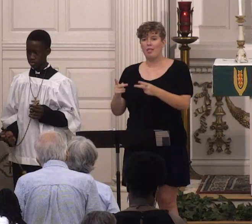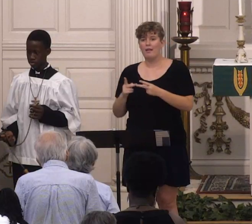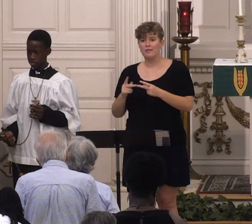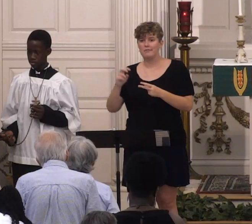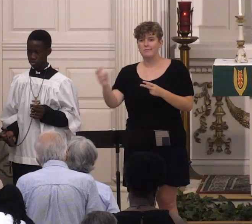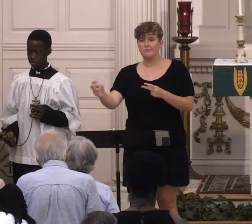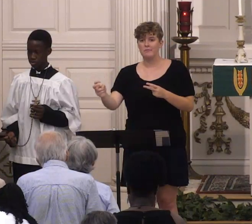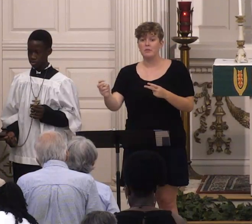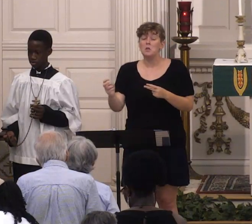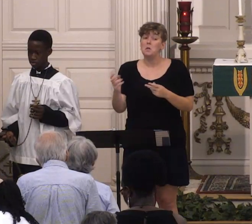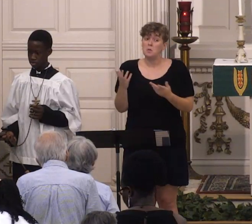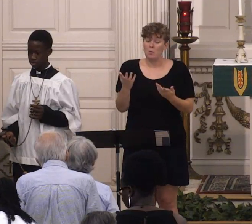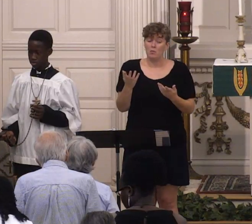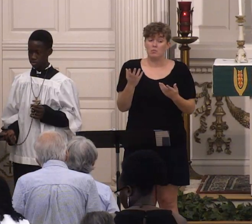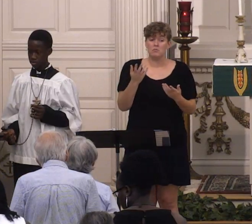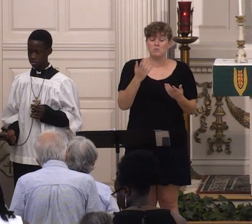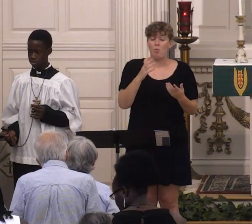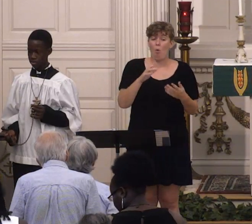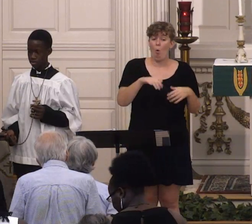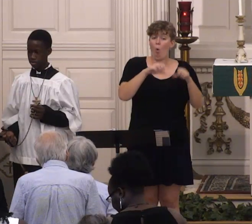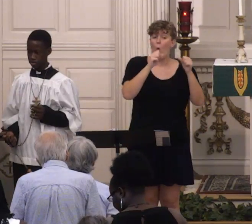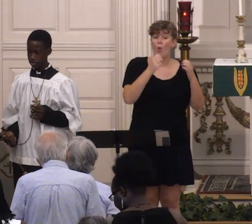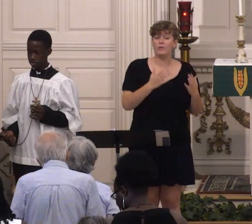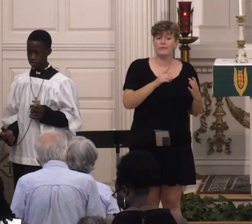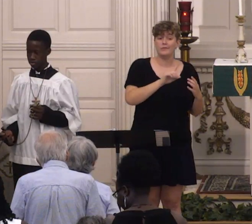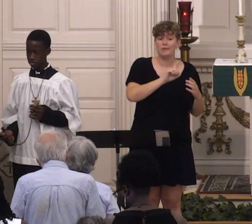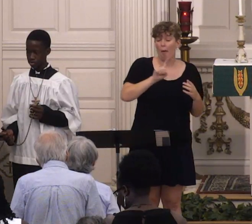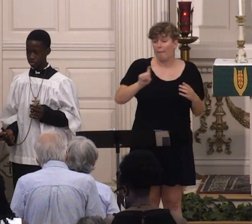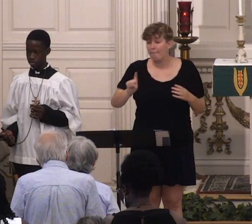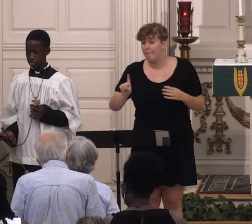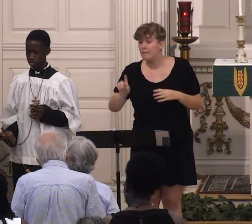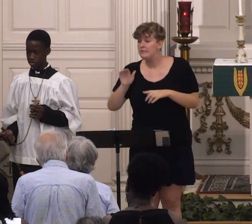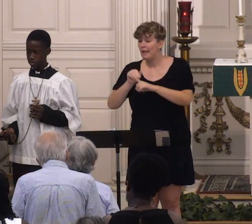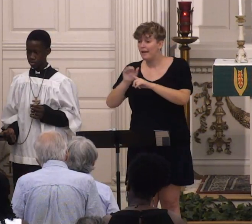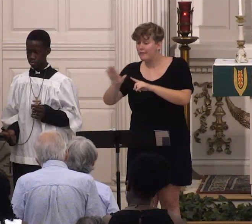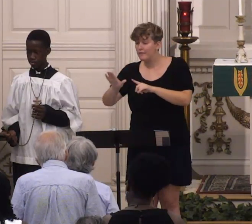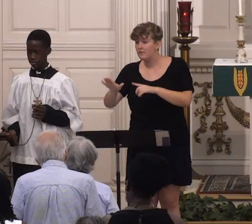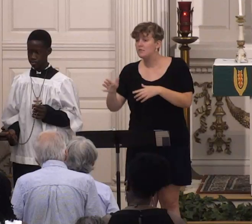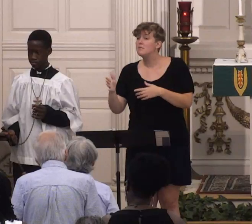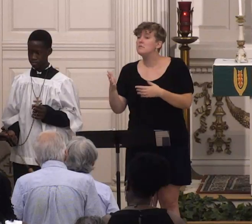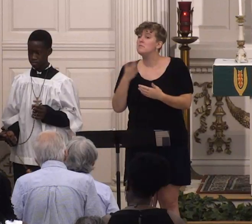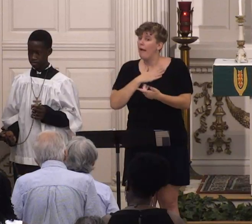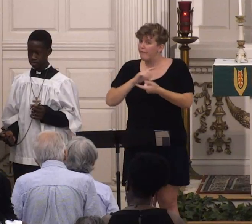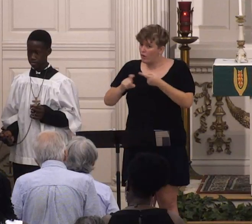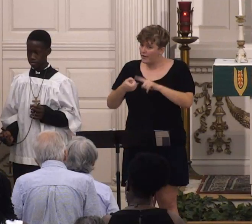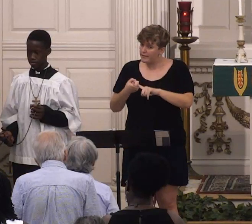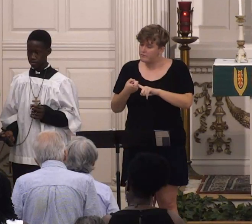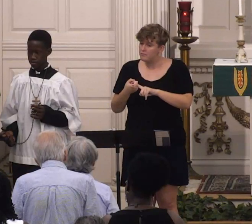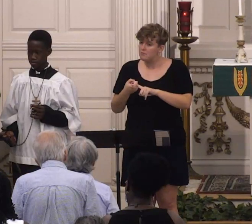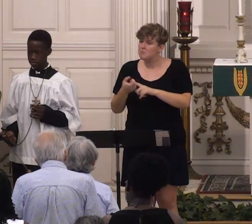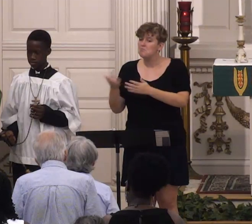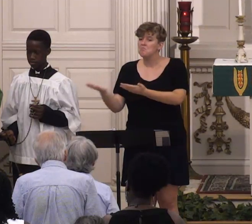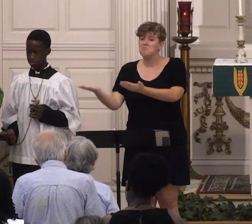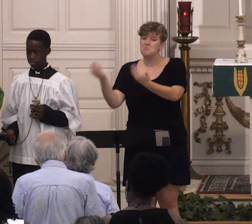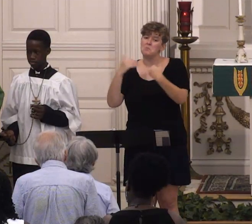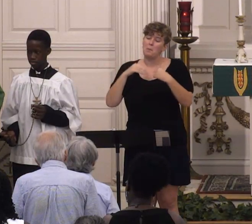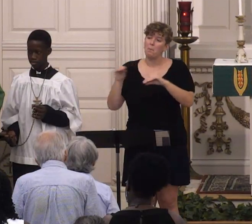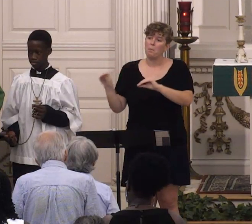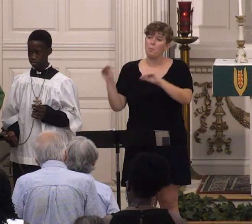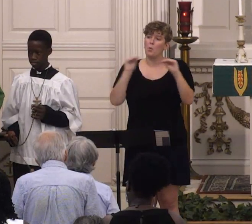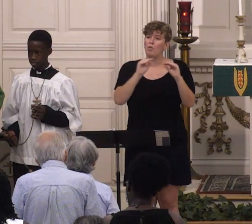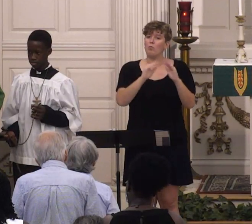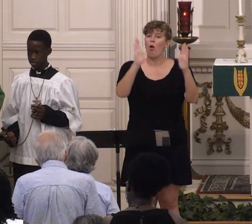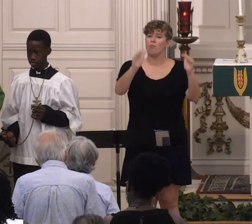comes to you, he may say, "My friend, move up to a